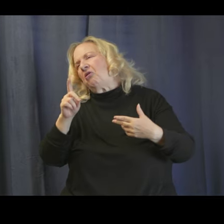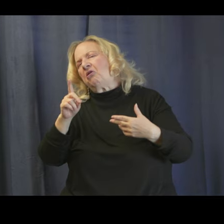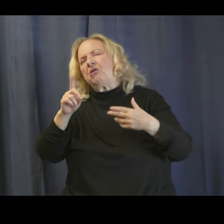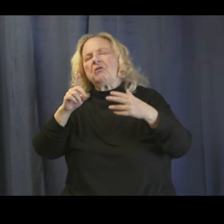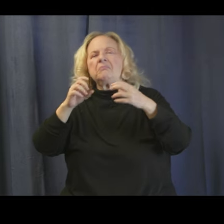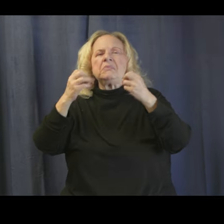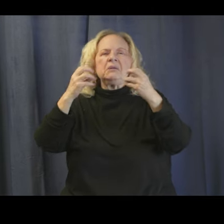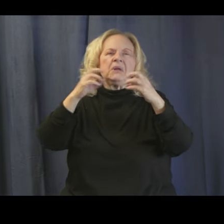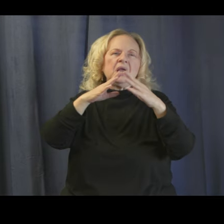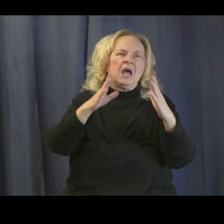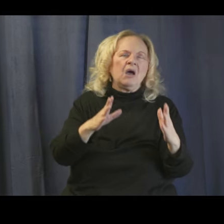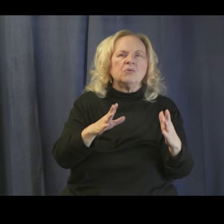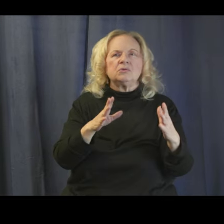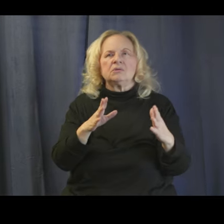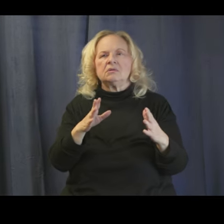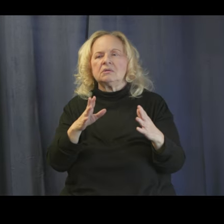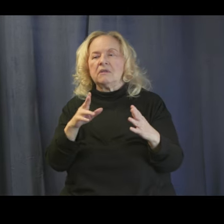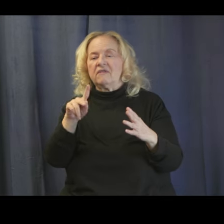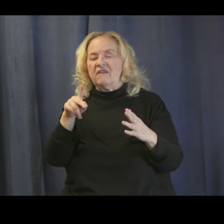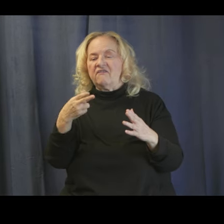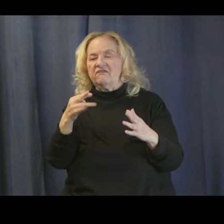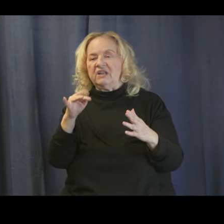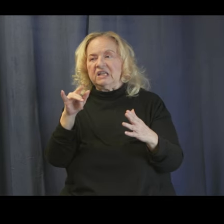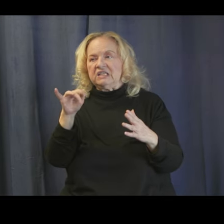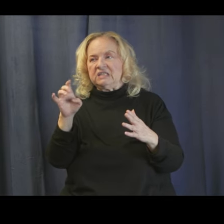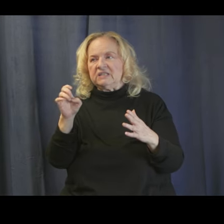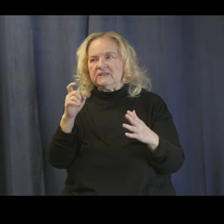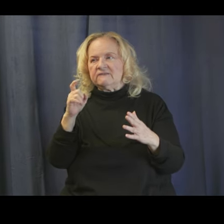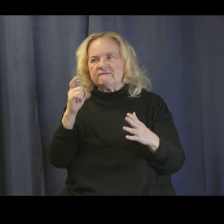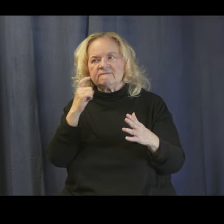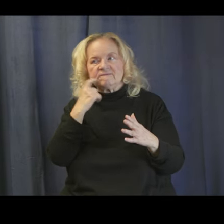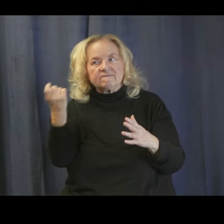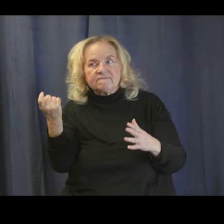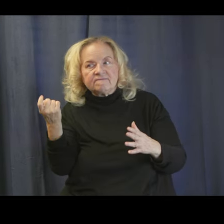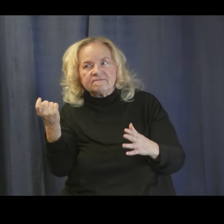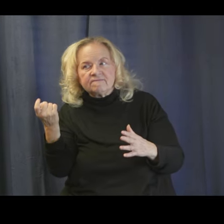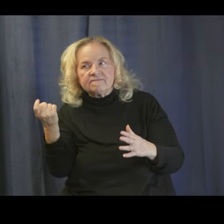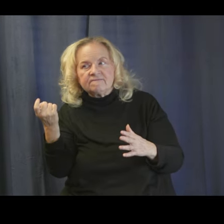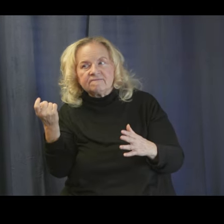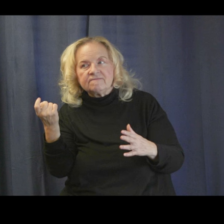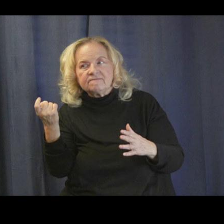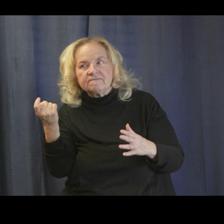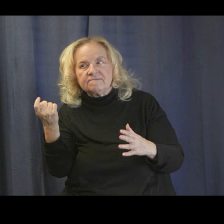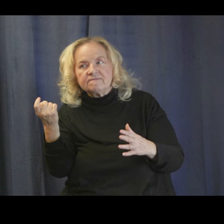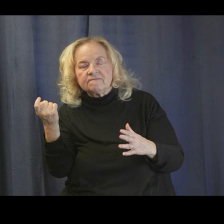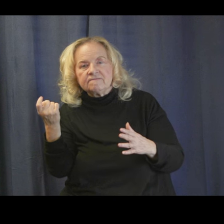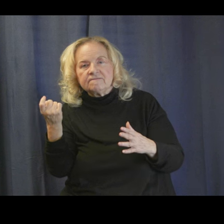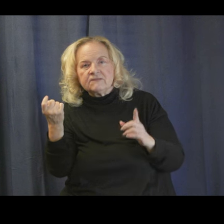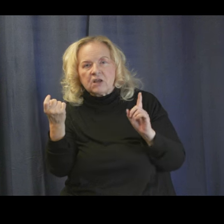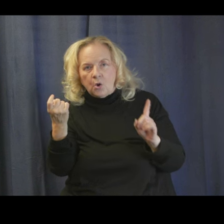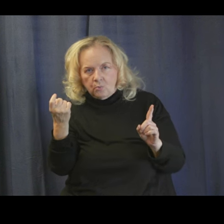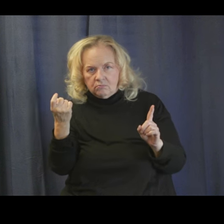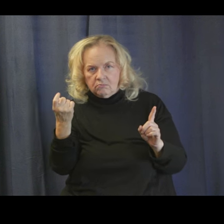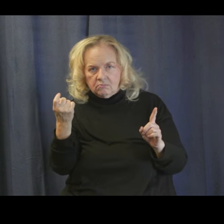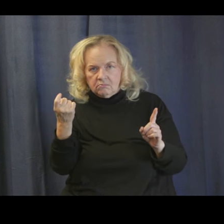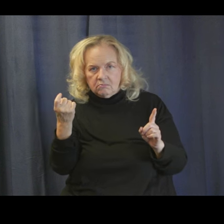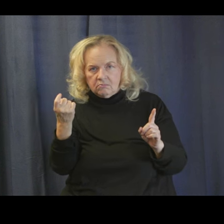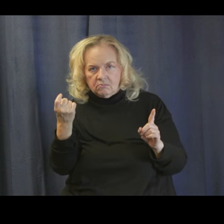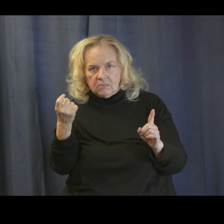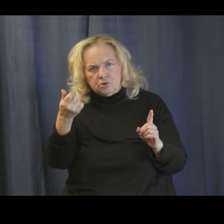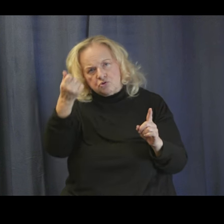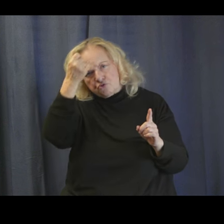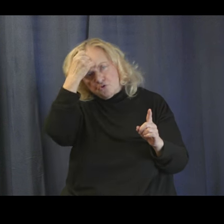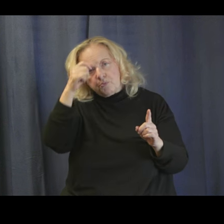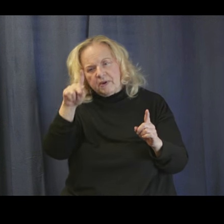So what happens? The Philistines envy him. Now, you want to